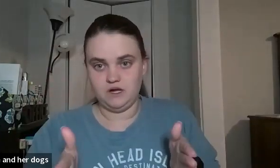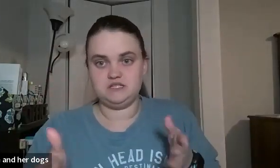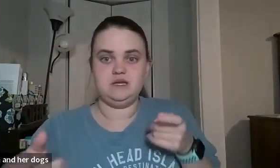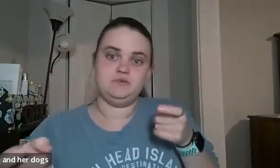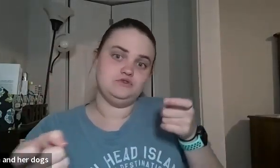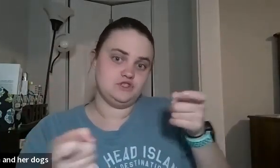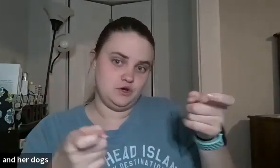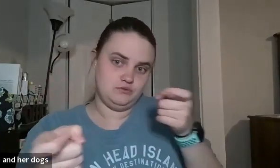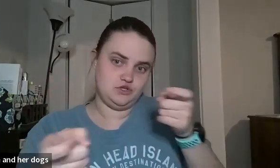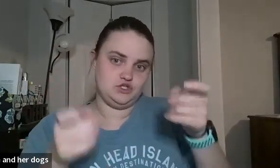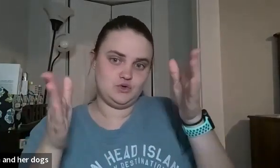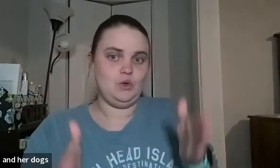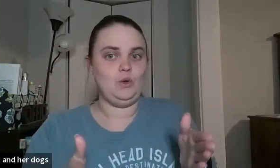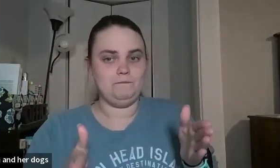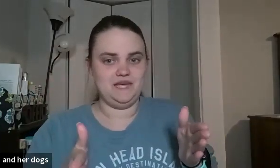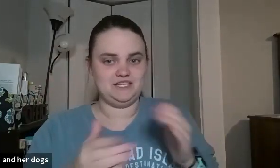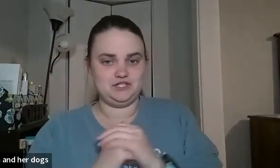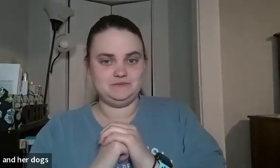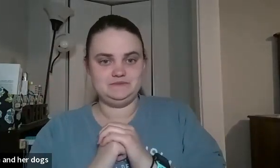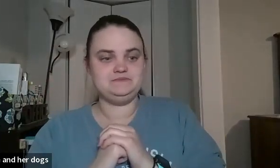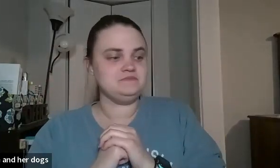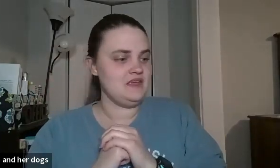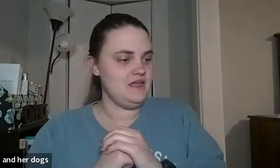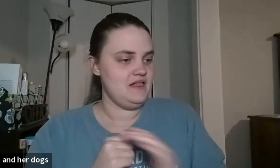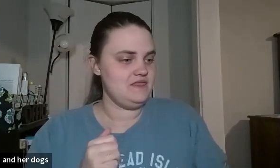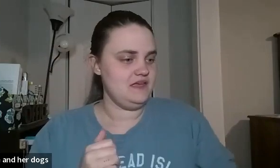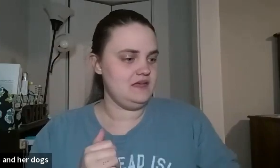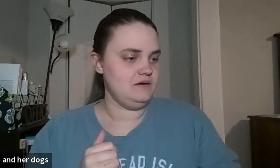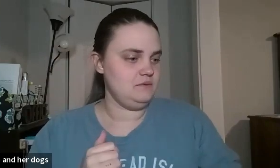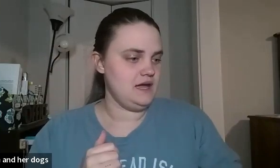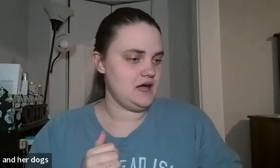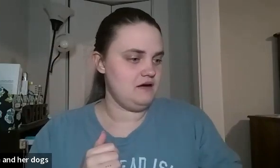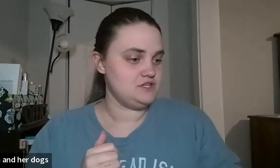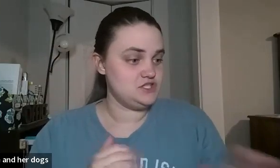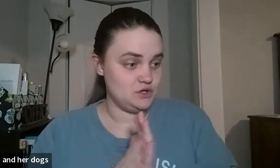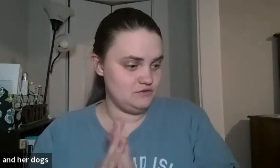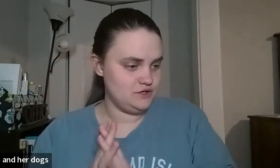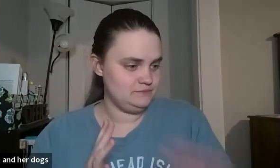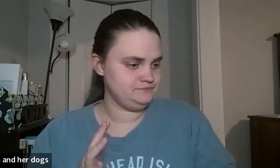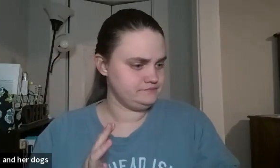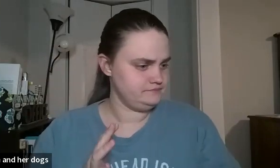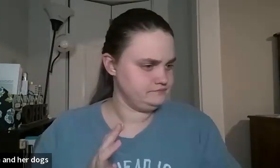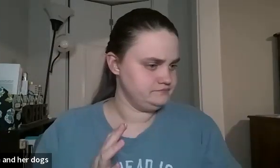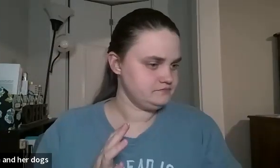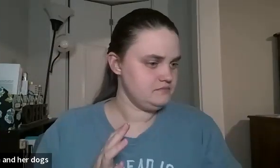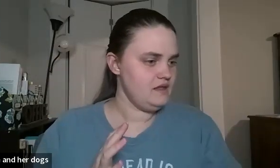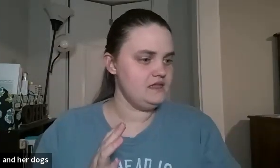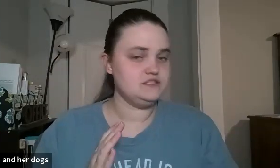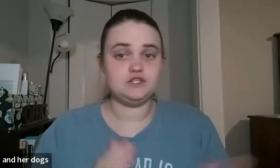watching the people. So control manager. Then we have server. And server